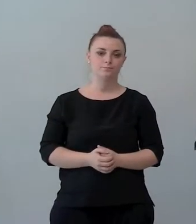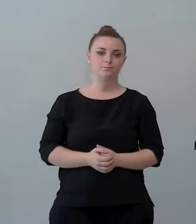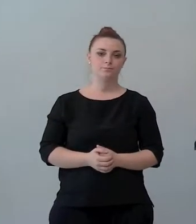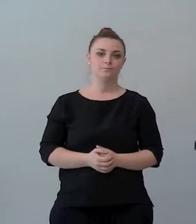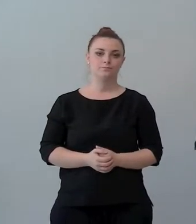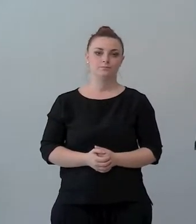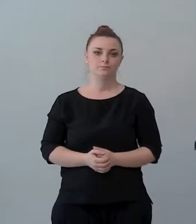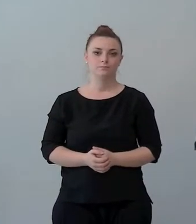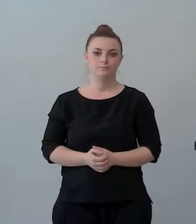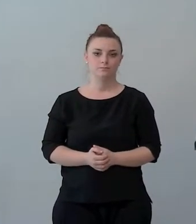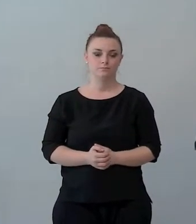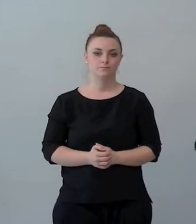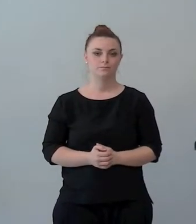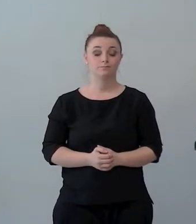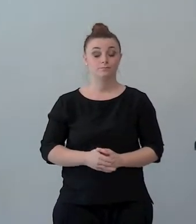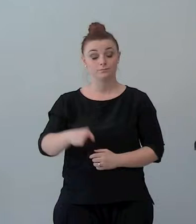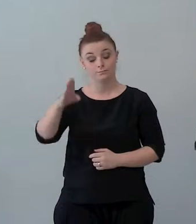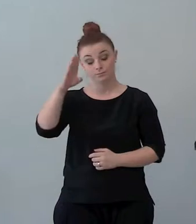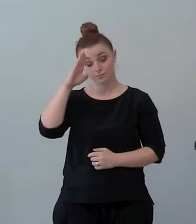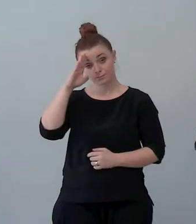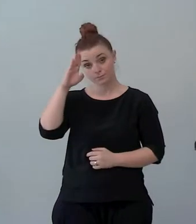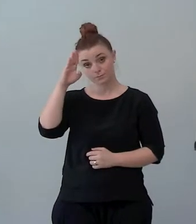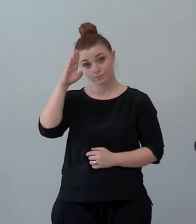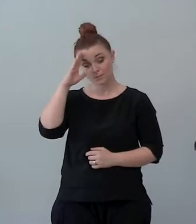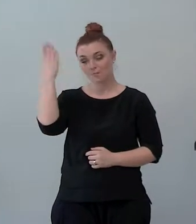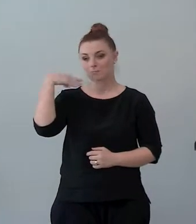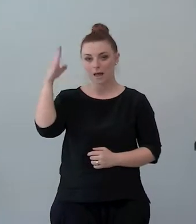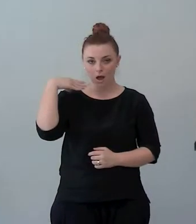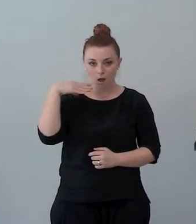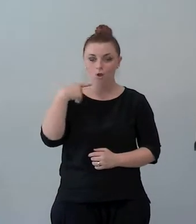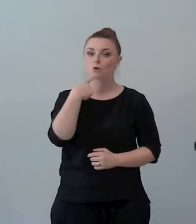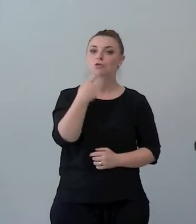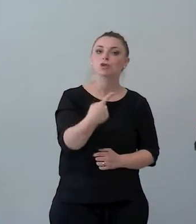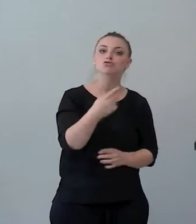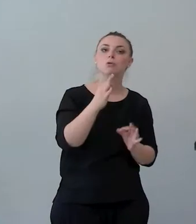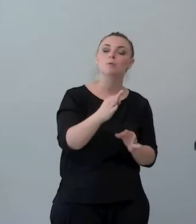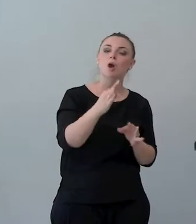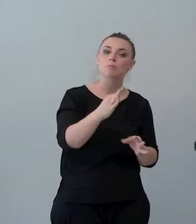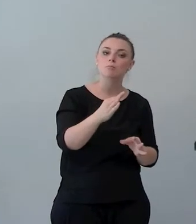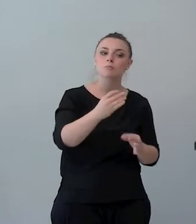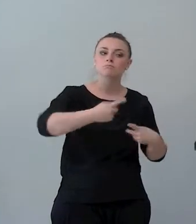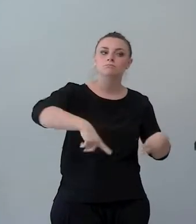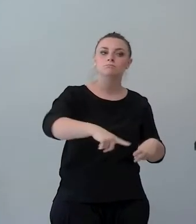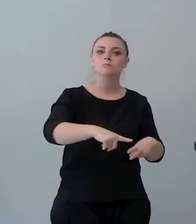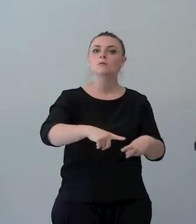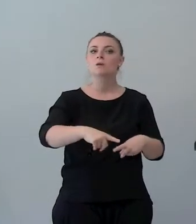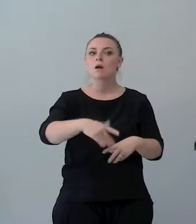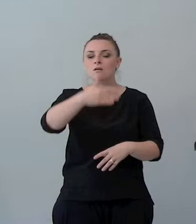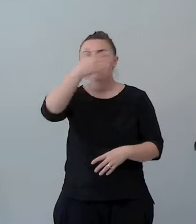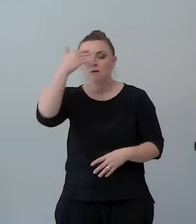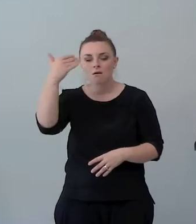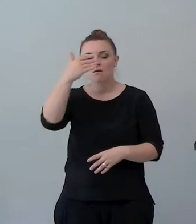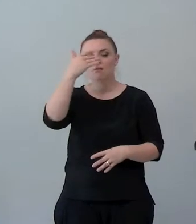Ma attenzione, Paolo non ci sta dicendo che dobbiamo faticare così a